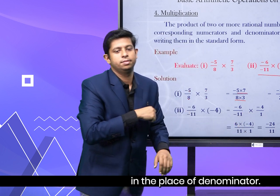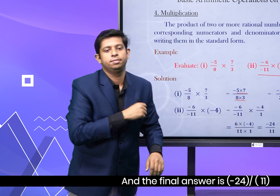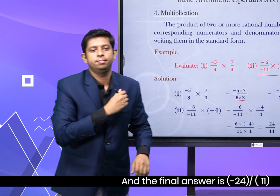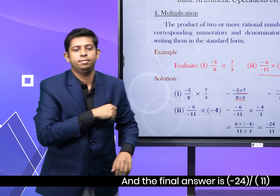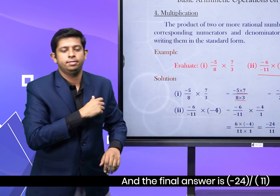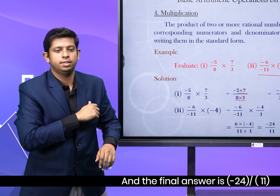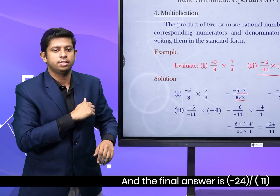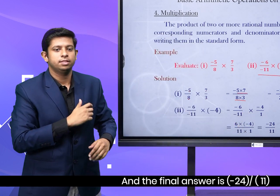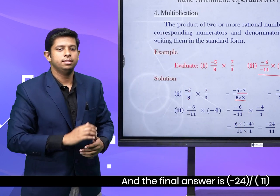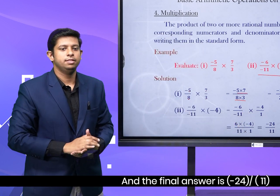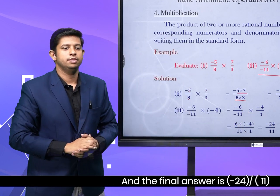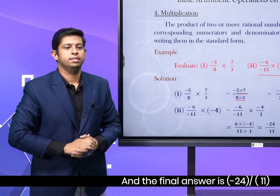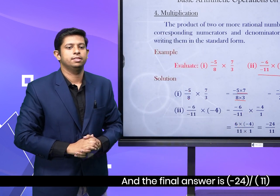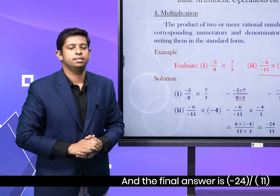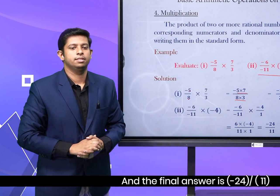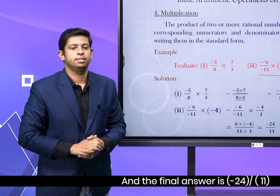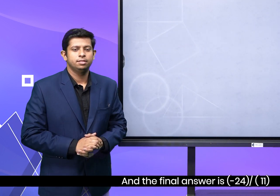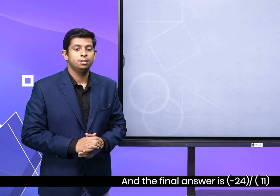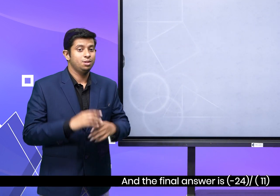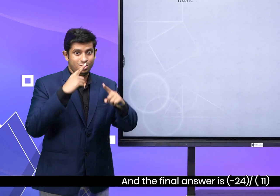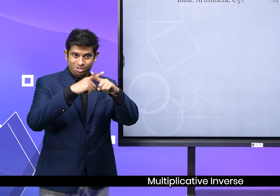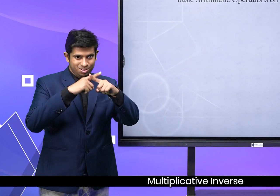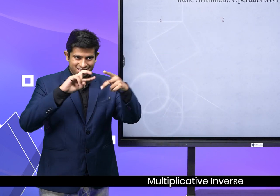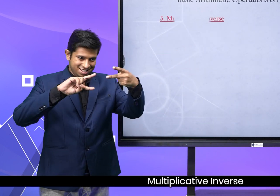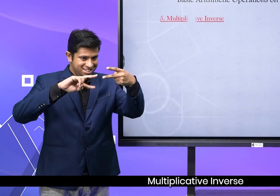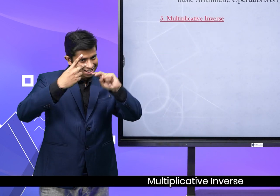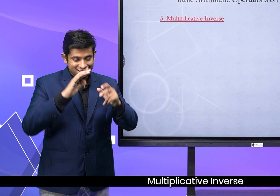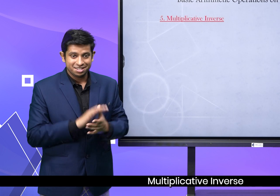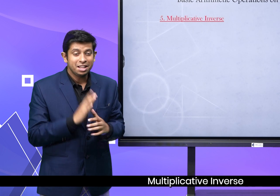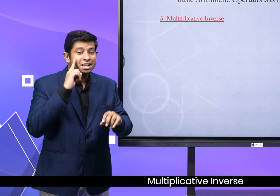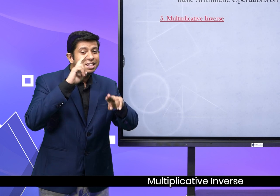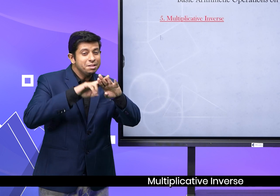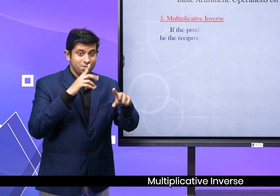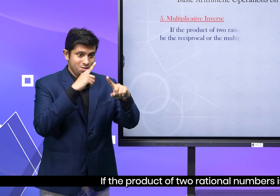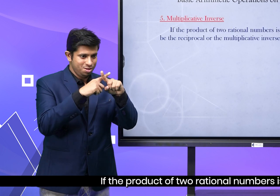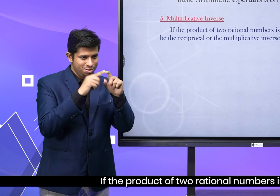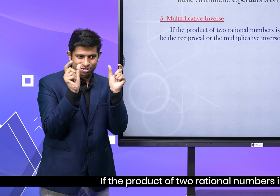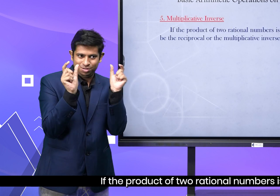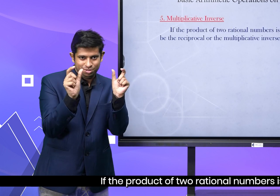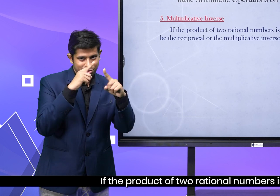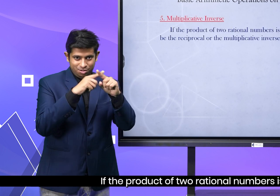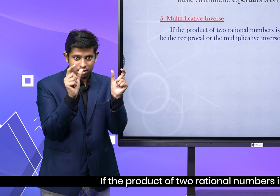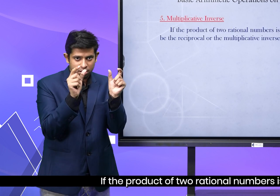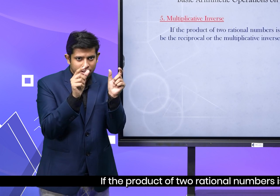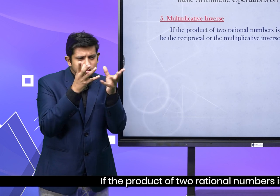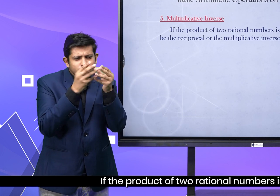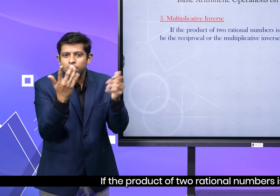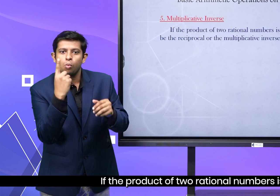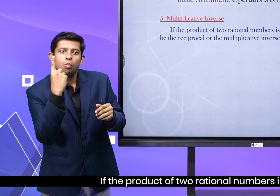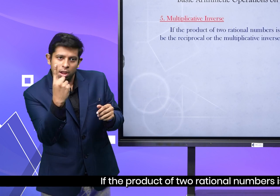And the final answer is minus 24 by 11. Multiplicative inverse. If the product of two rational numbers is 1,